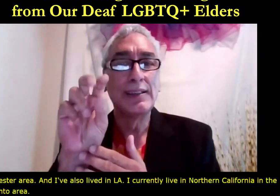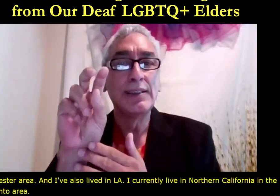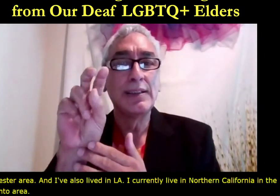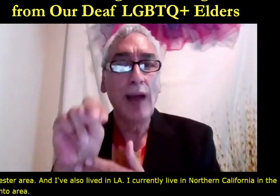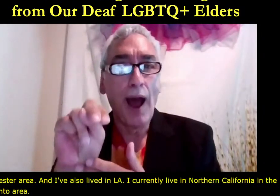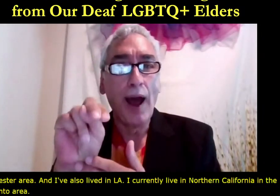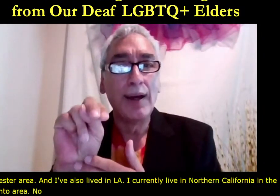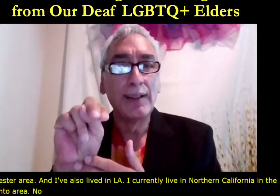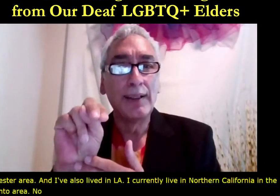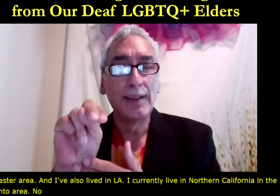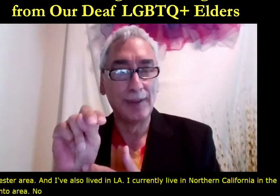i'm going to start with dawn